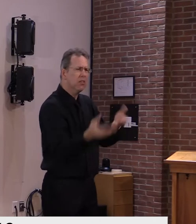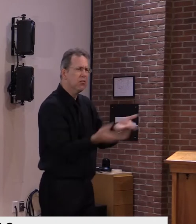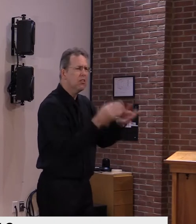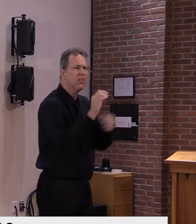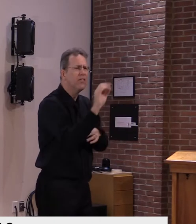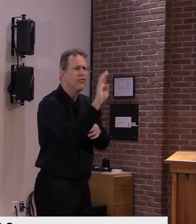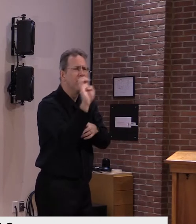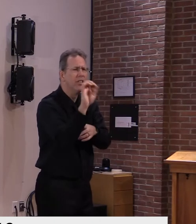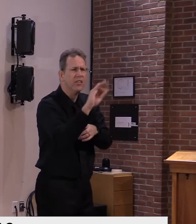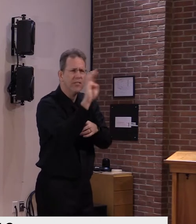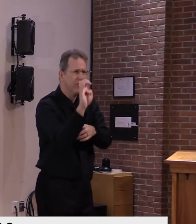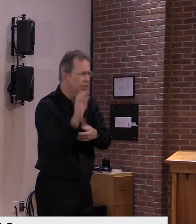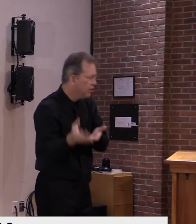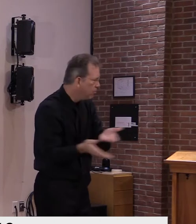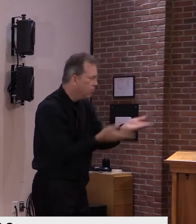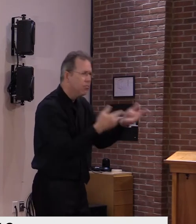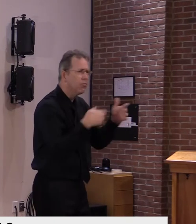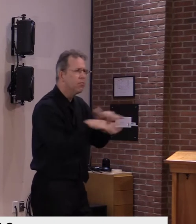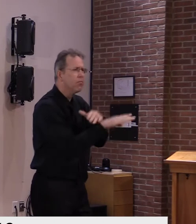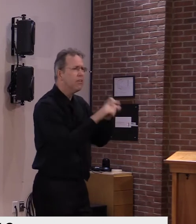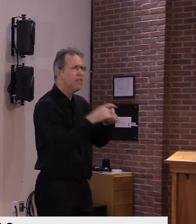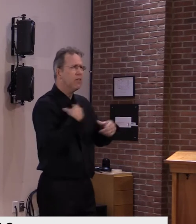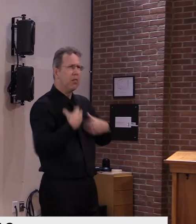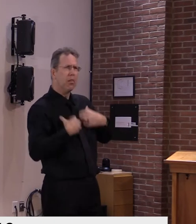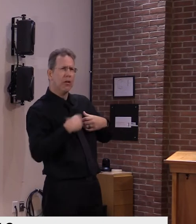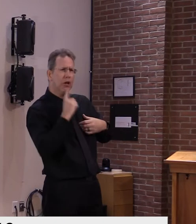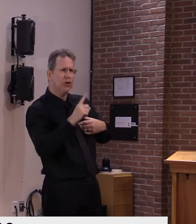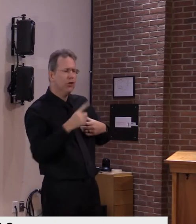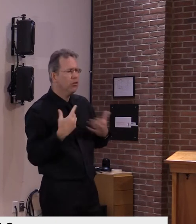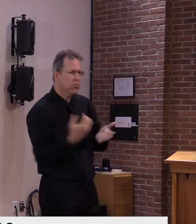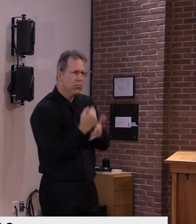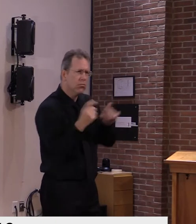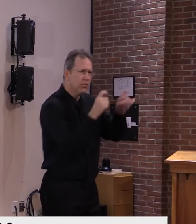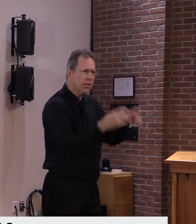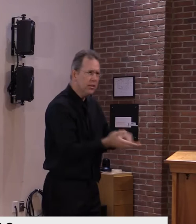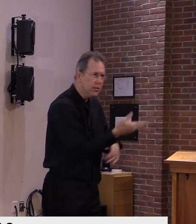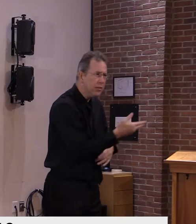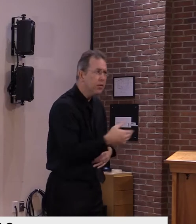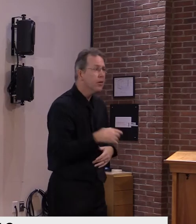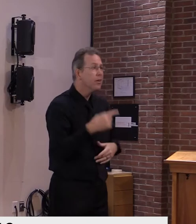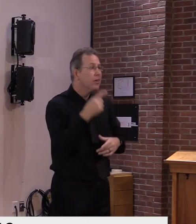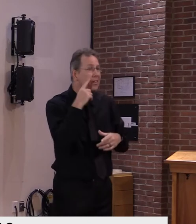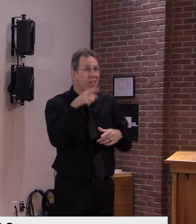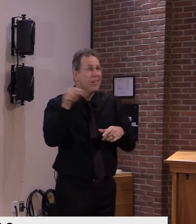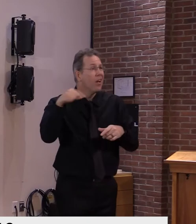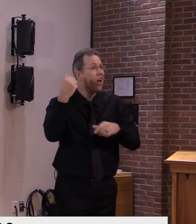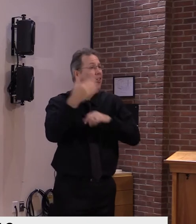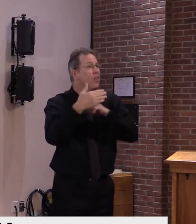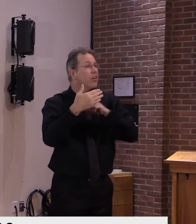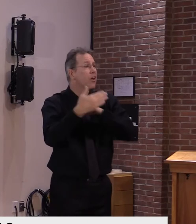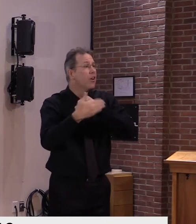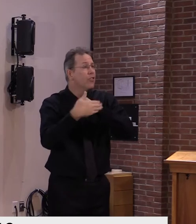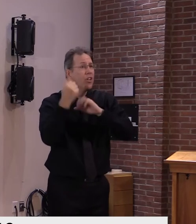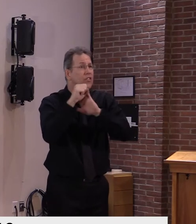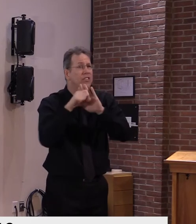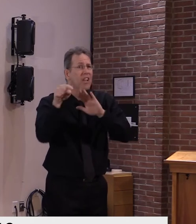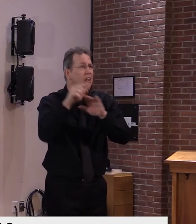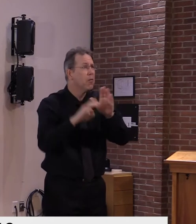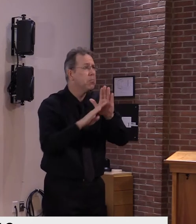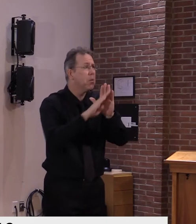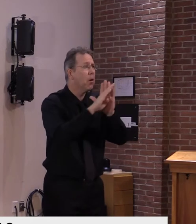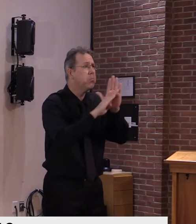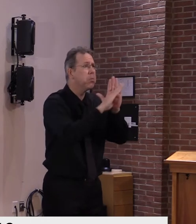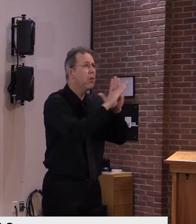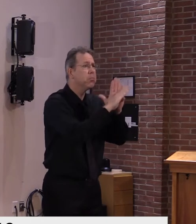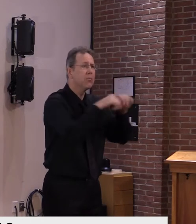point in time, because even as there's a surge in the country and in the region and even in the state to some degree, we're not